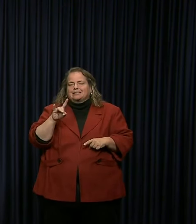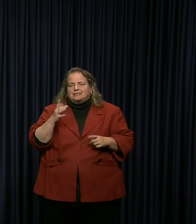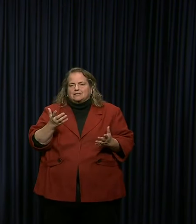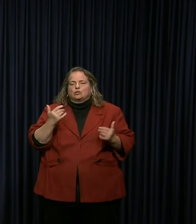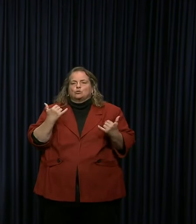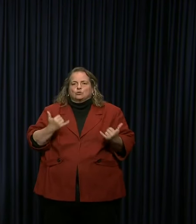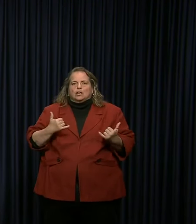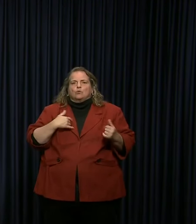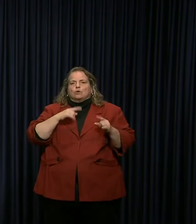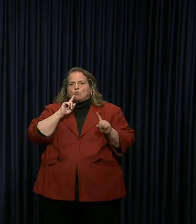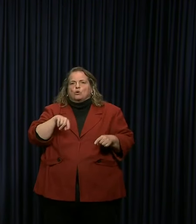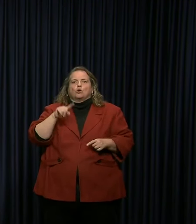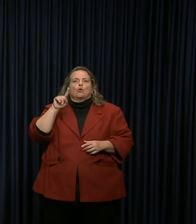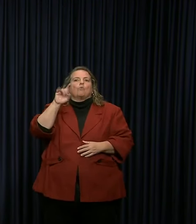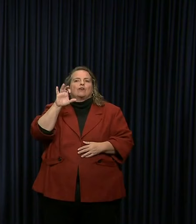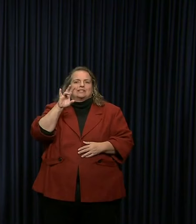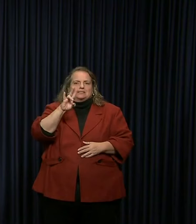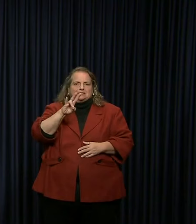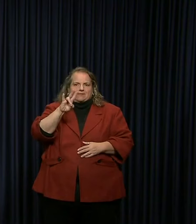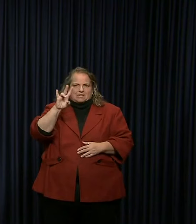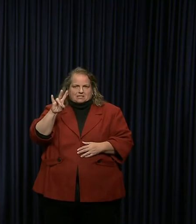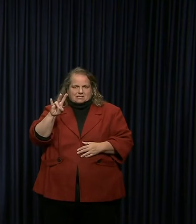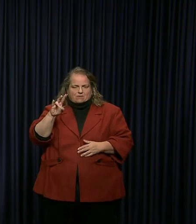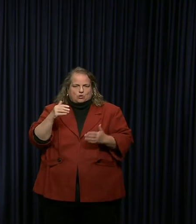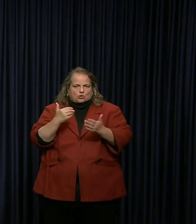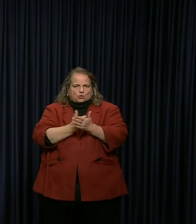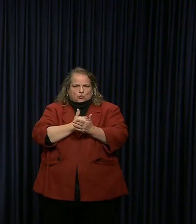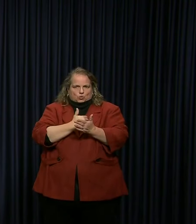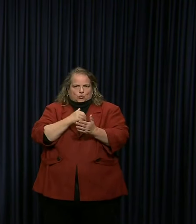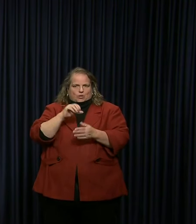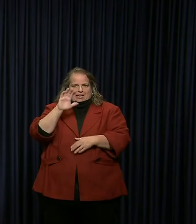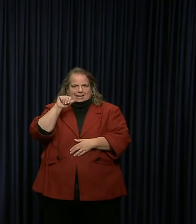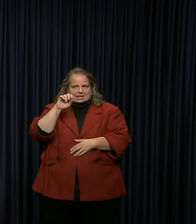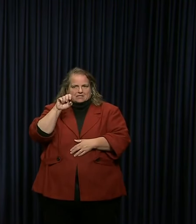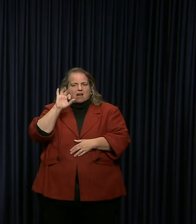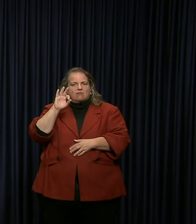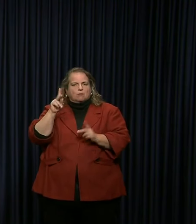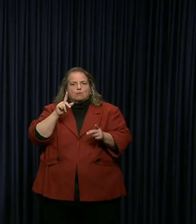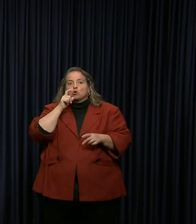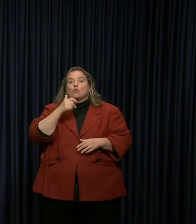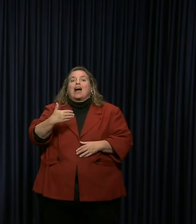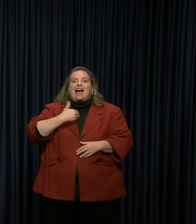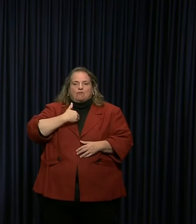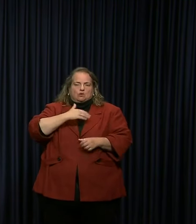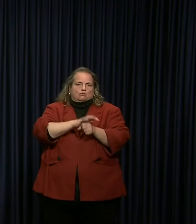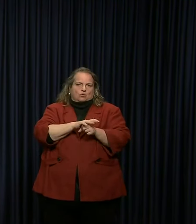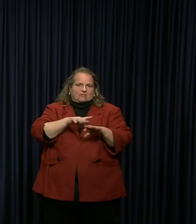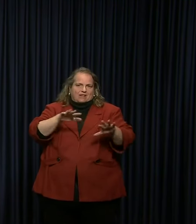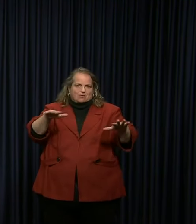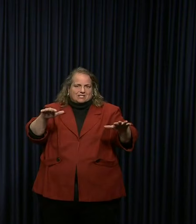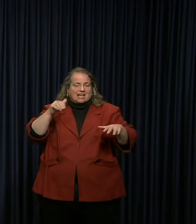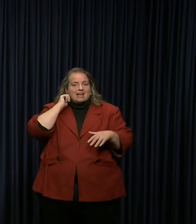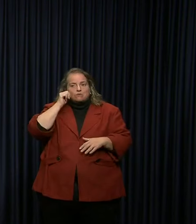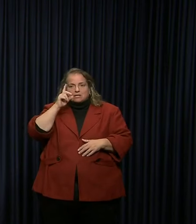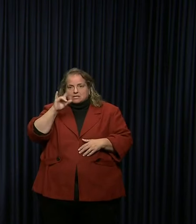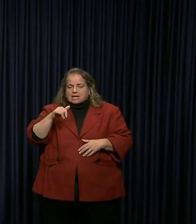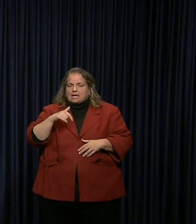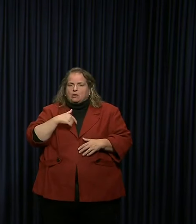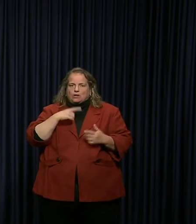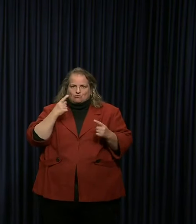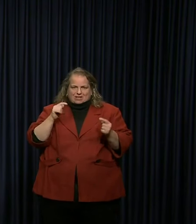today we were reporting 177 new cases, and again, every day we go through to remove duplicates